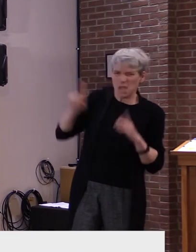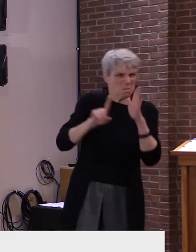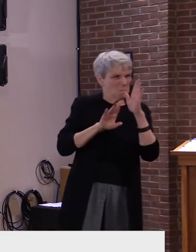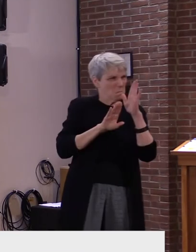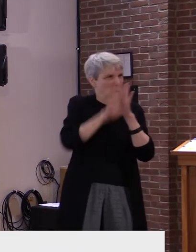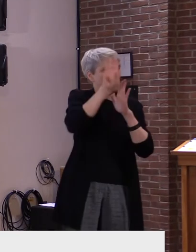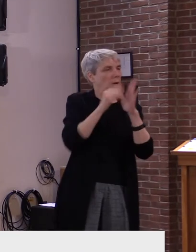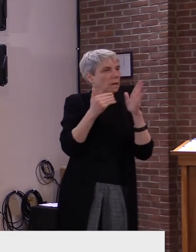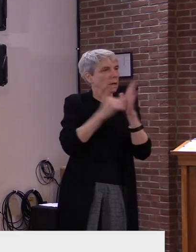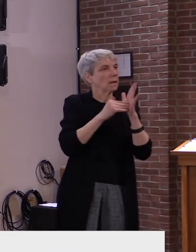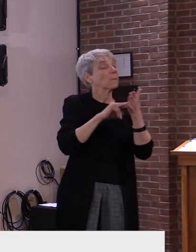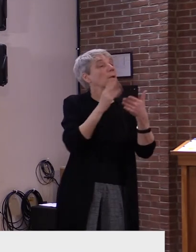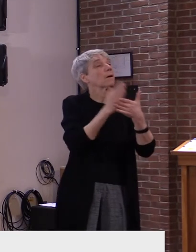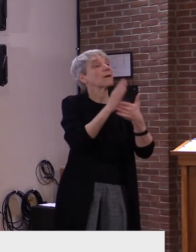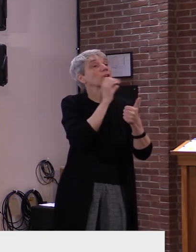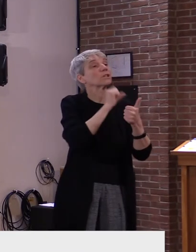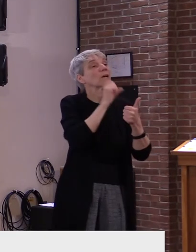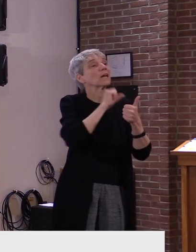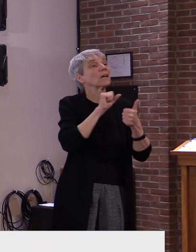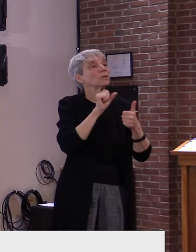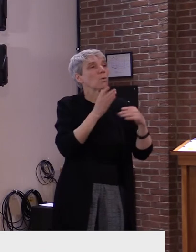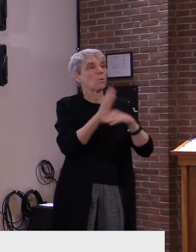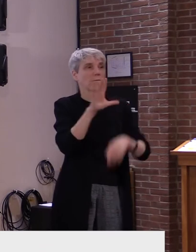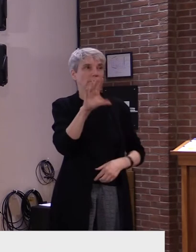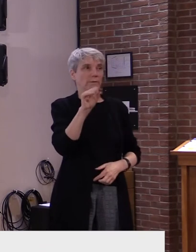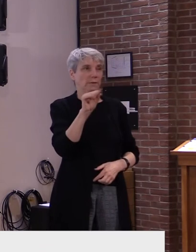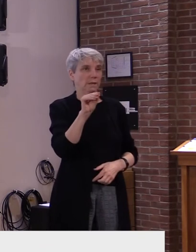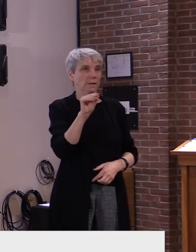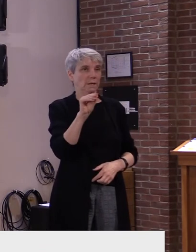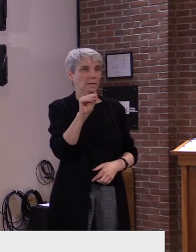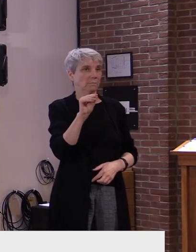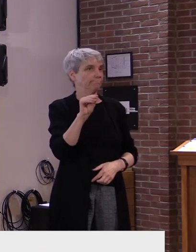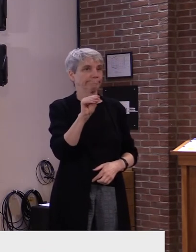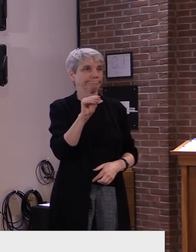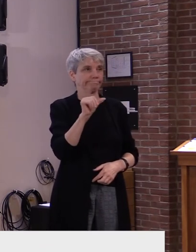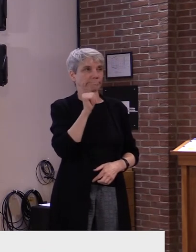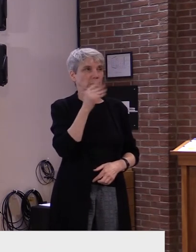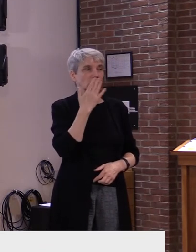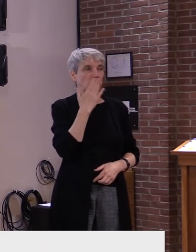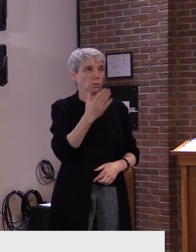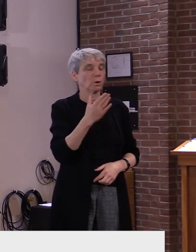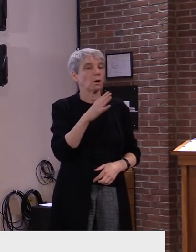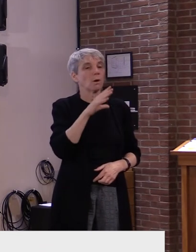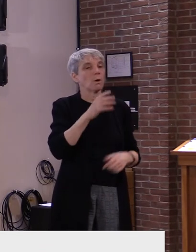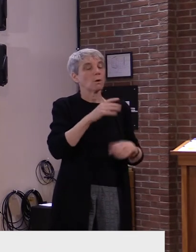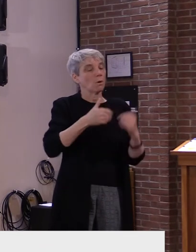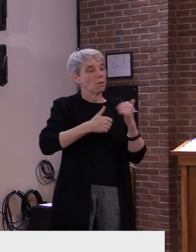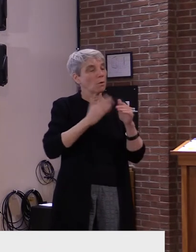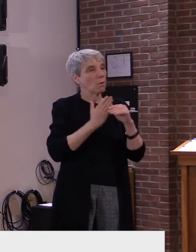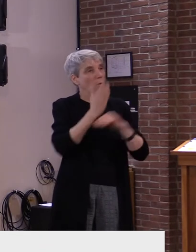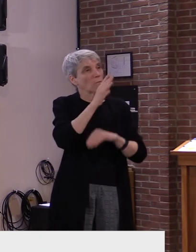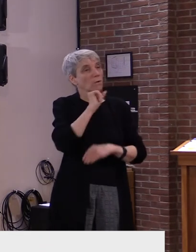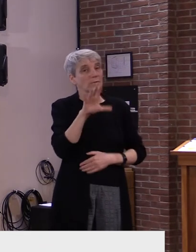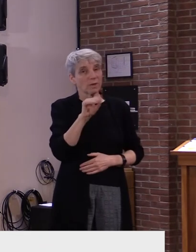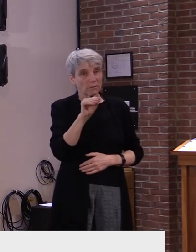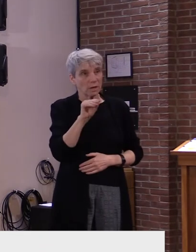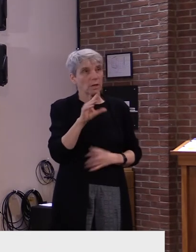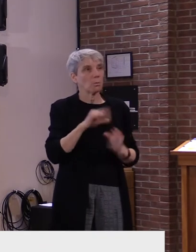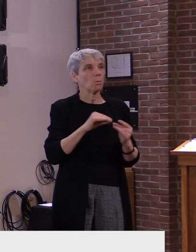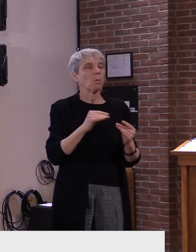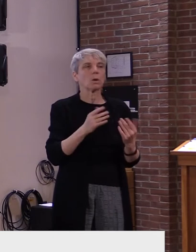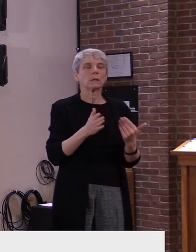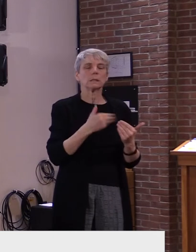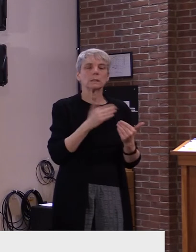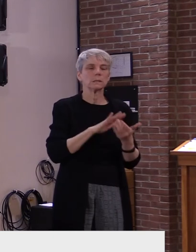and our baseline that we've settled into is higher than it's traditionally been for the last five months again those that are older are more vulnerable to